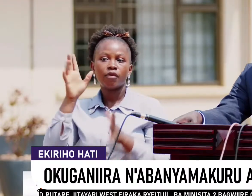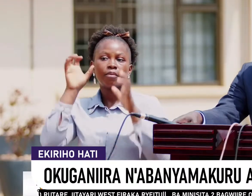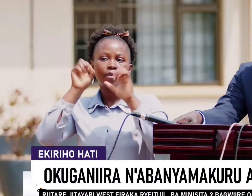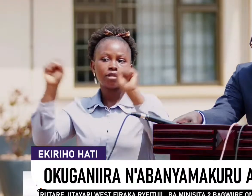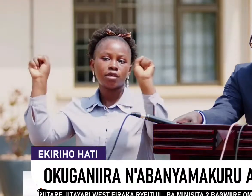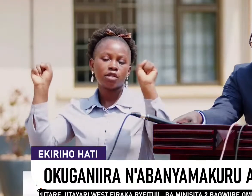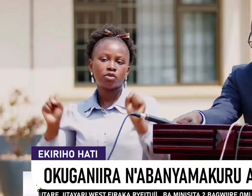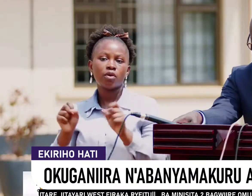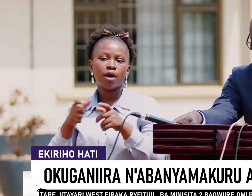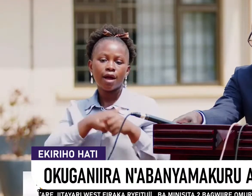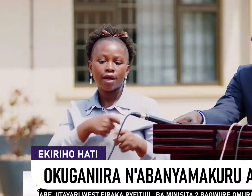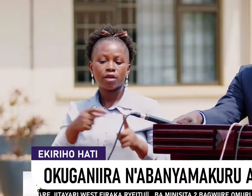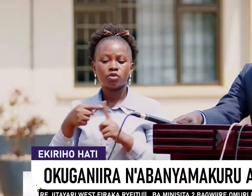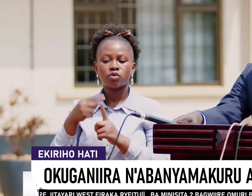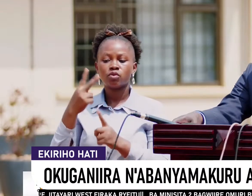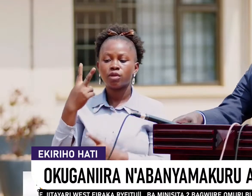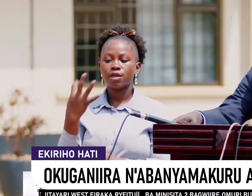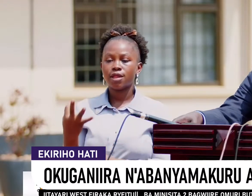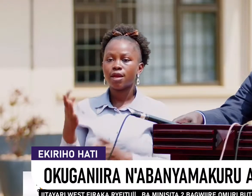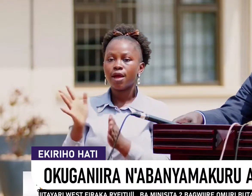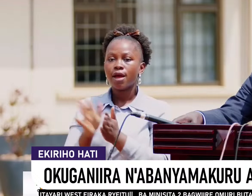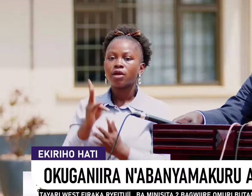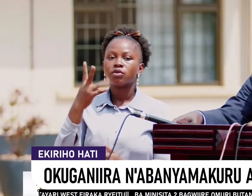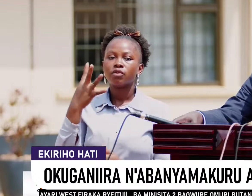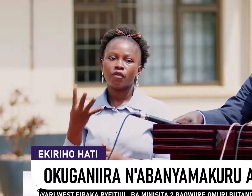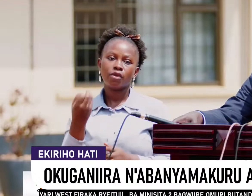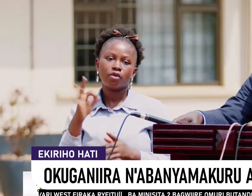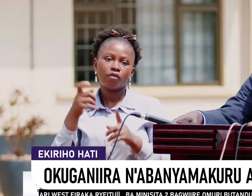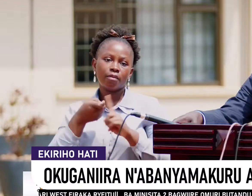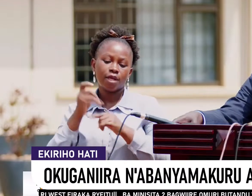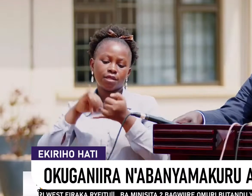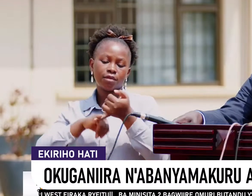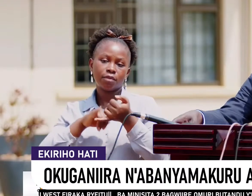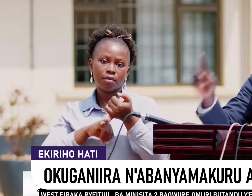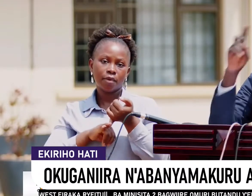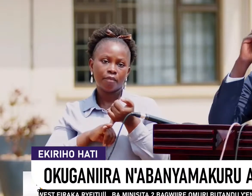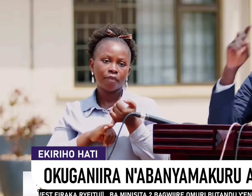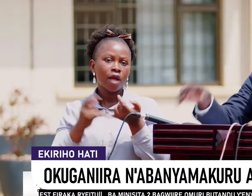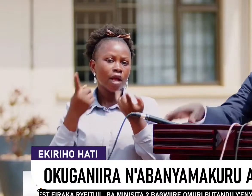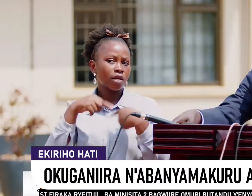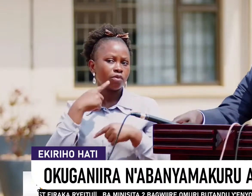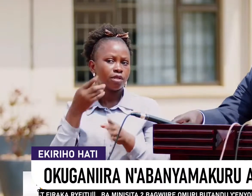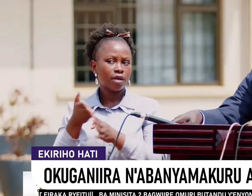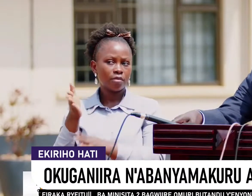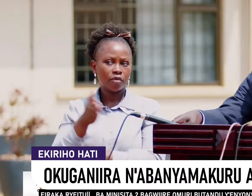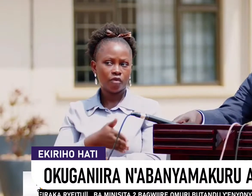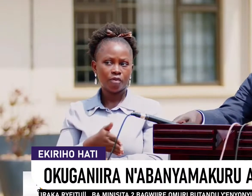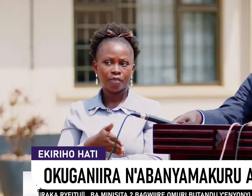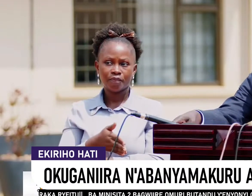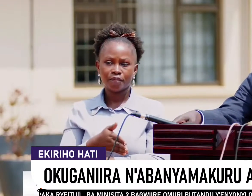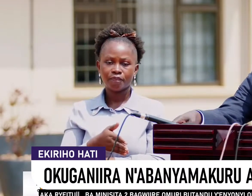presidential candidates to the 23rd and 24th of September, as we mentioned earlier.